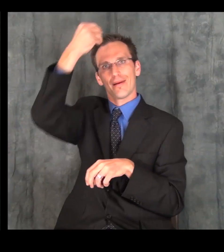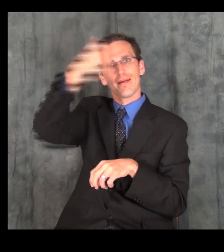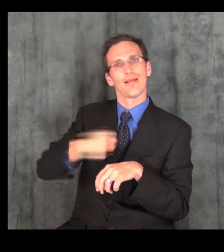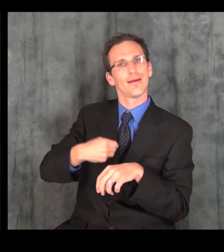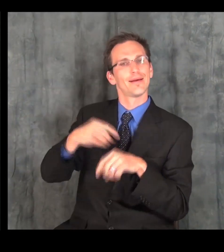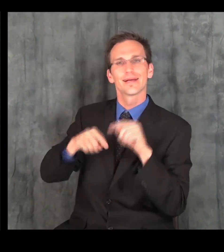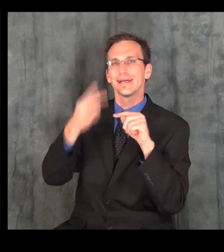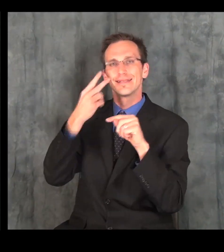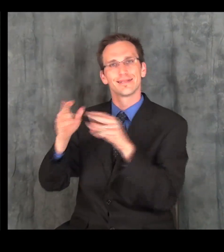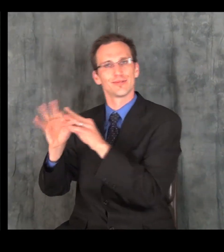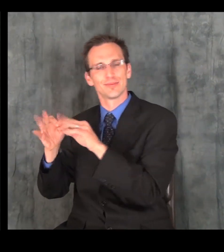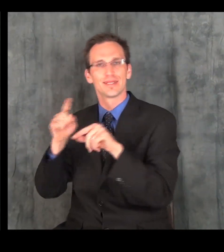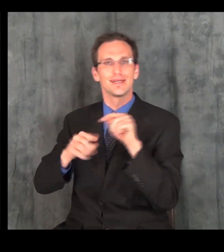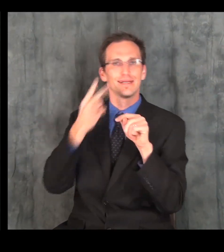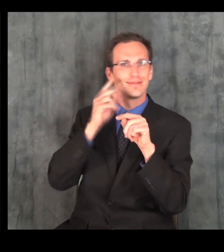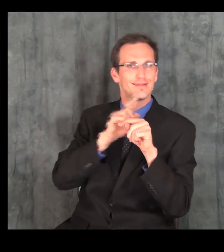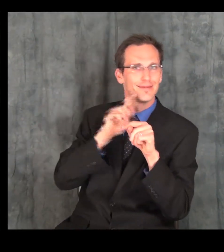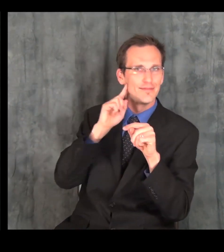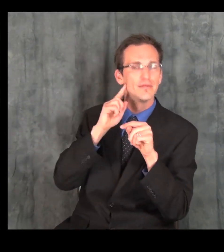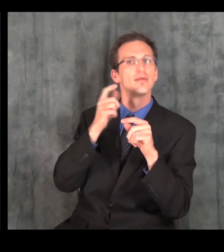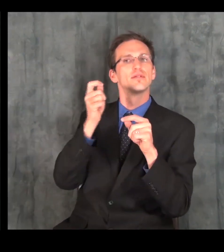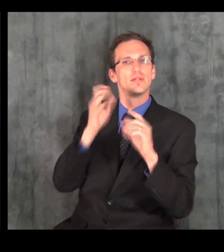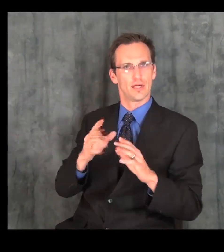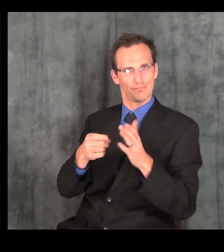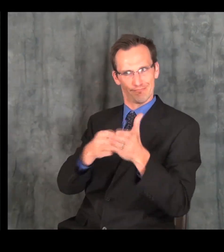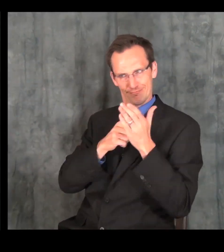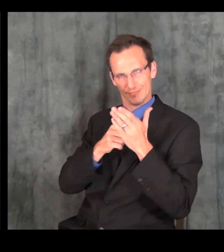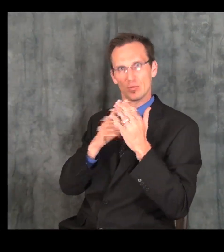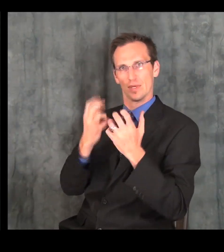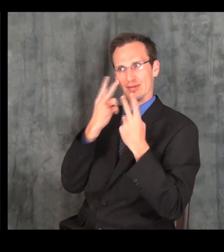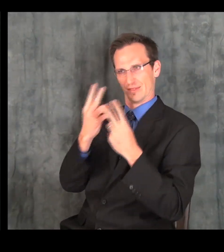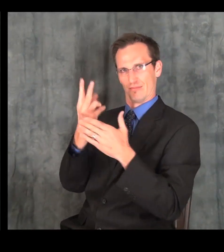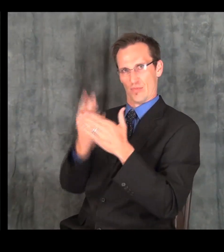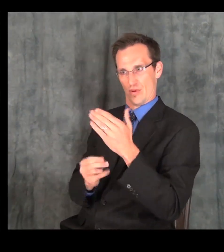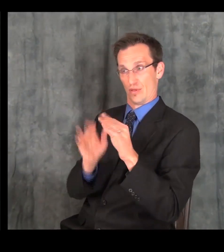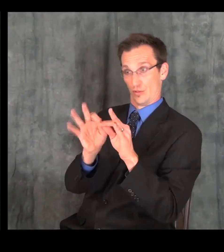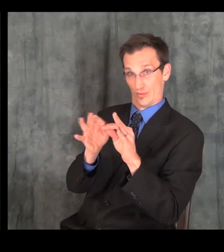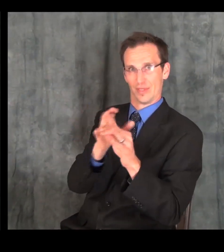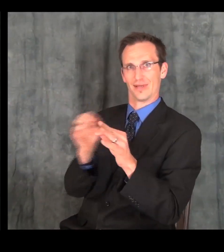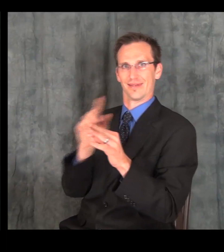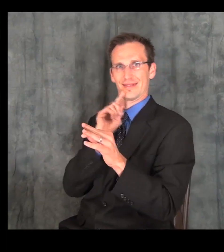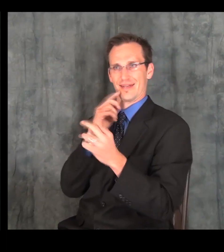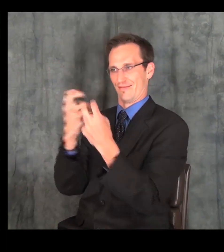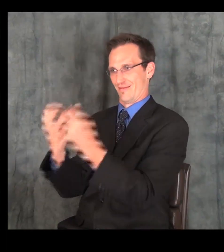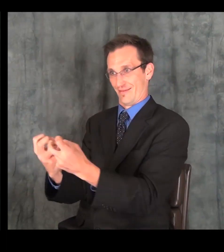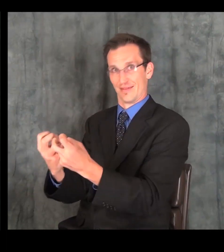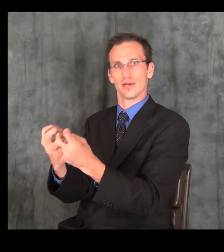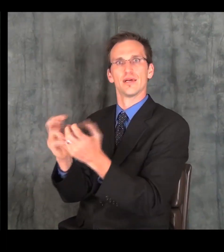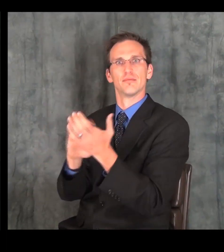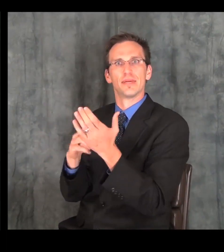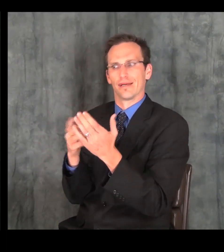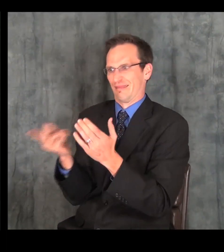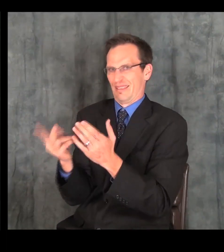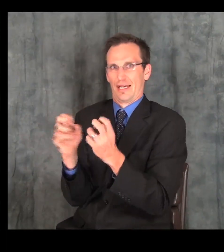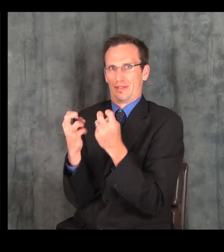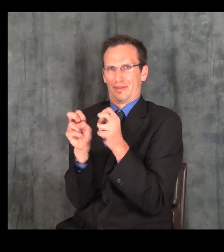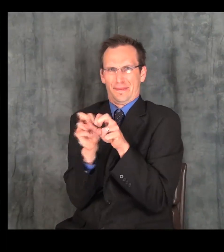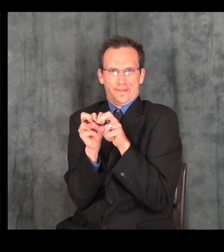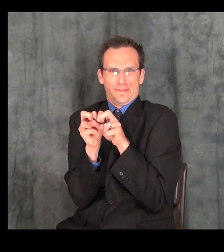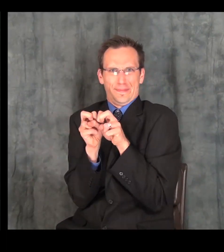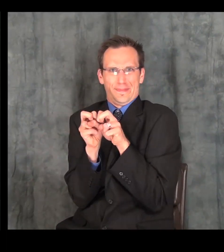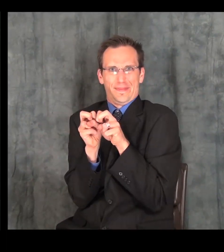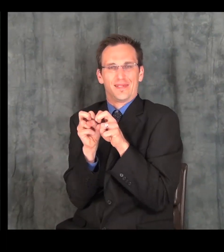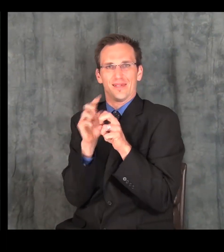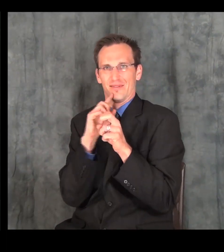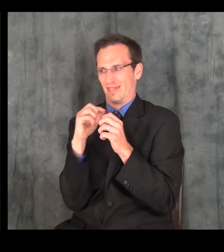other. So the judge would require to be able to see both of them. So it meant that they actually had to be quite intimate, because they were sitting quite